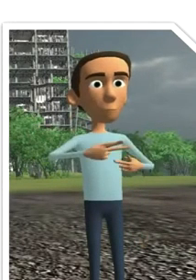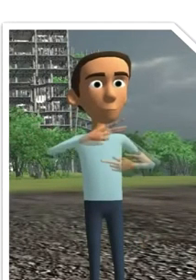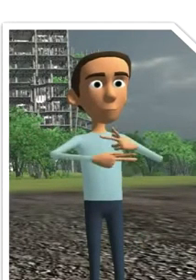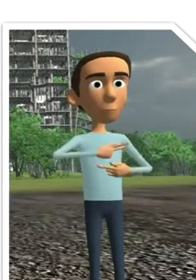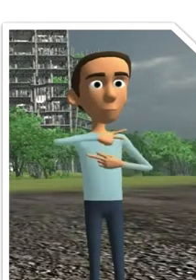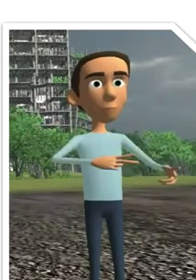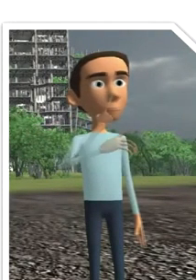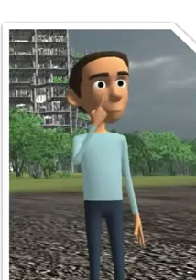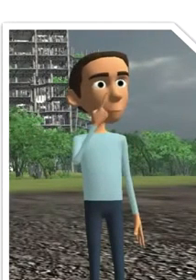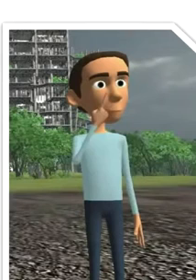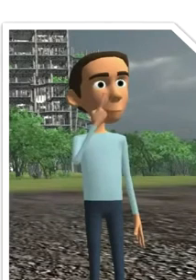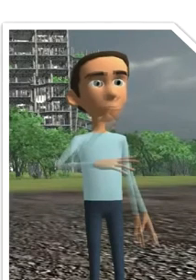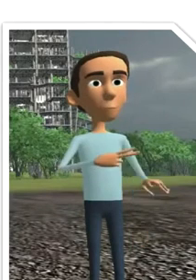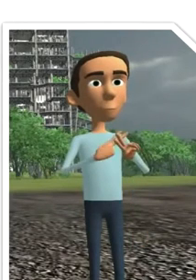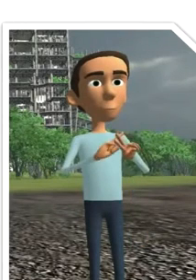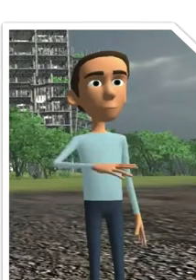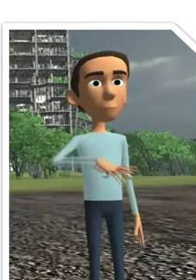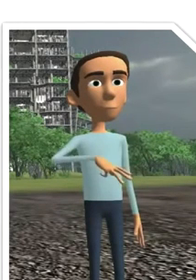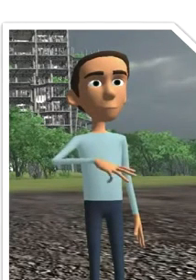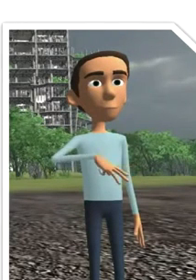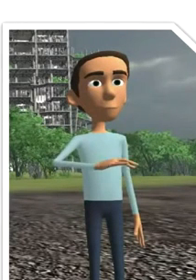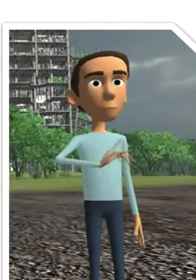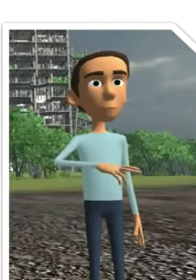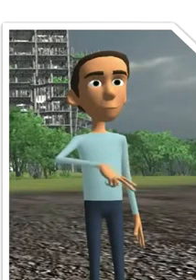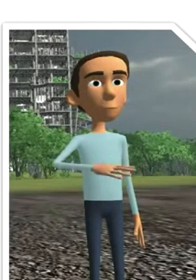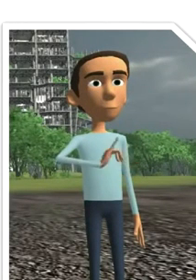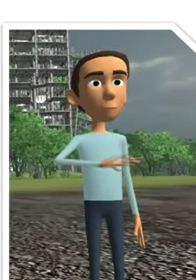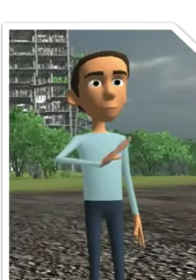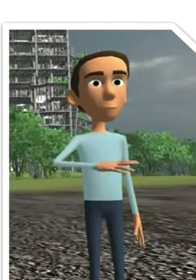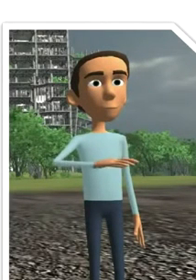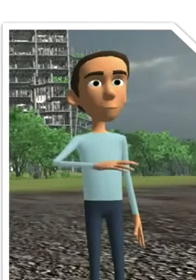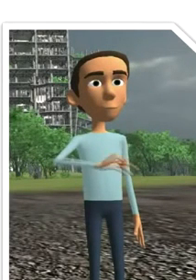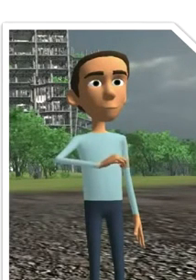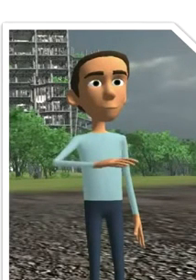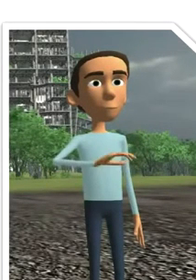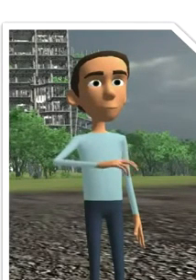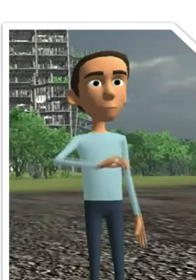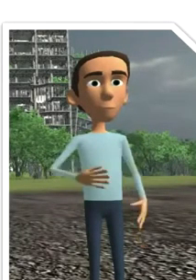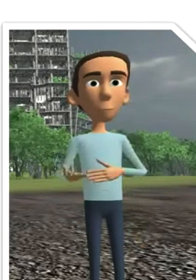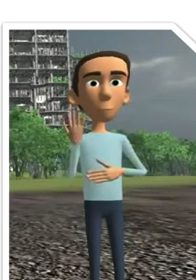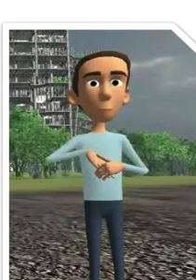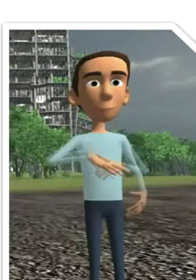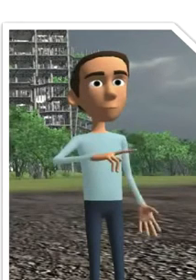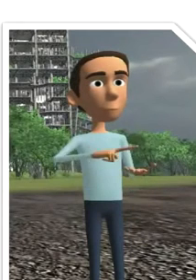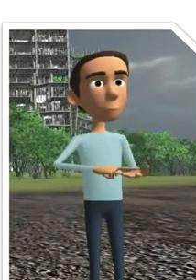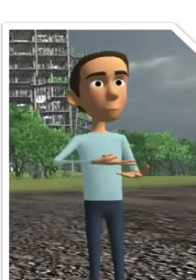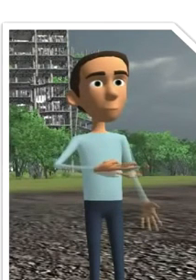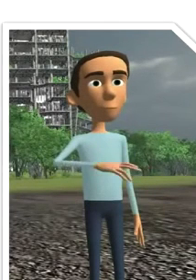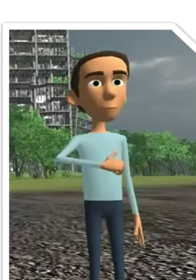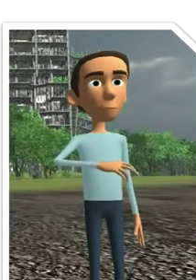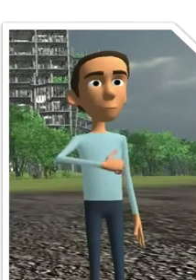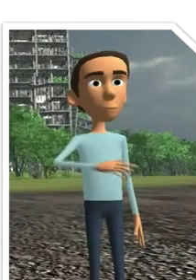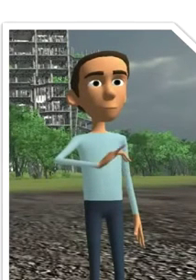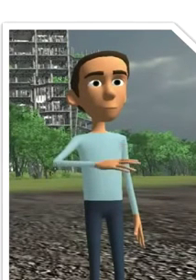for this game, we defined that we will have these three levels. So we have three different sign language learning things, like I said. Letters,